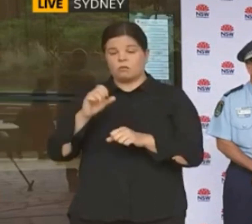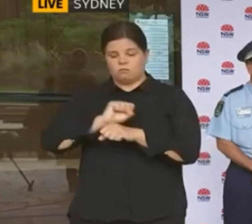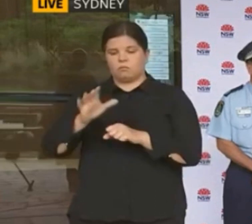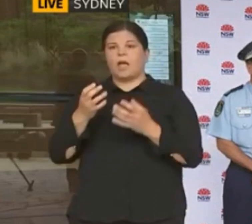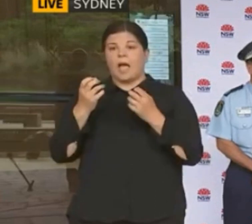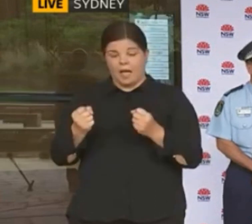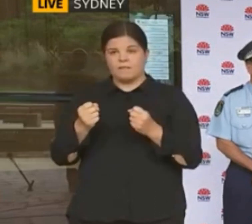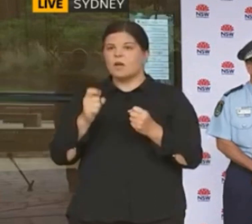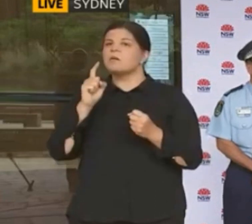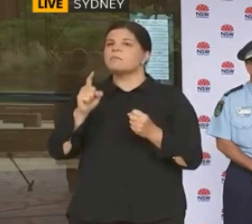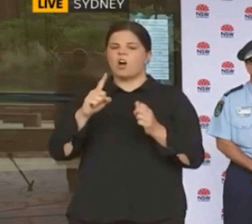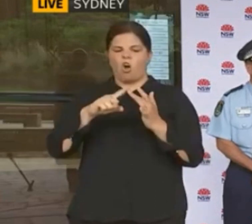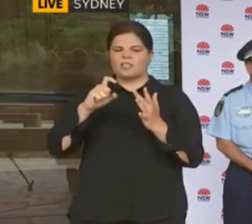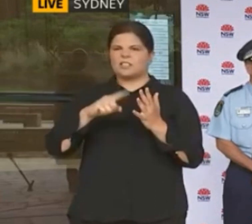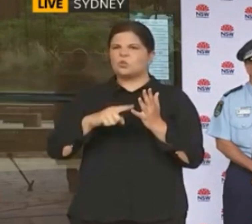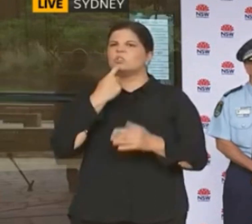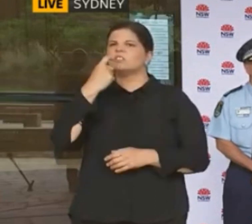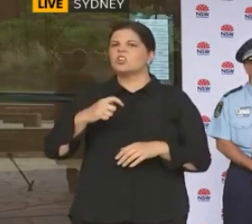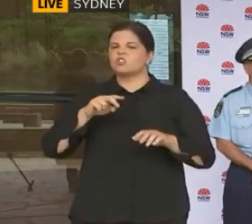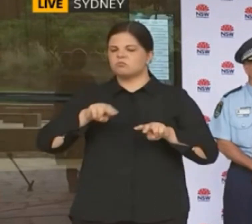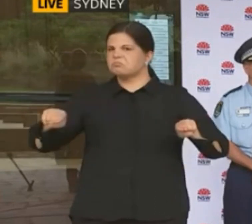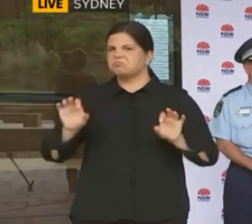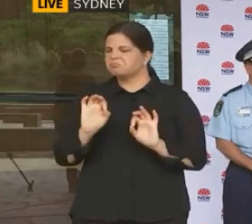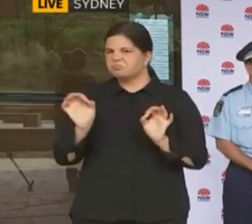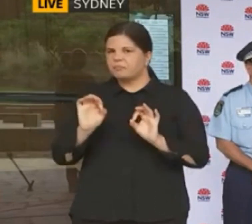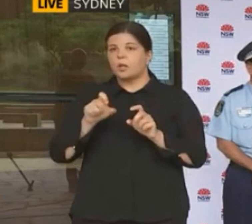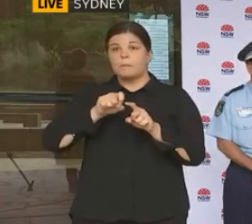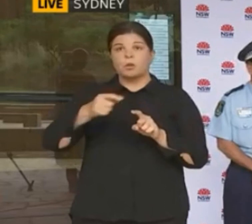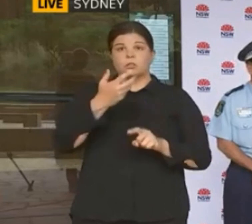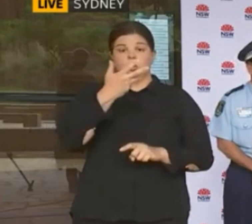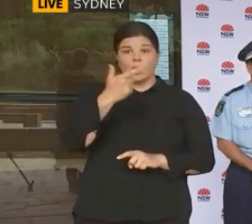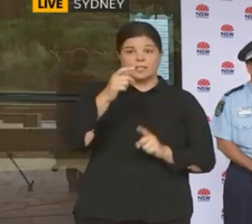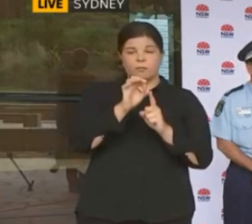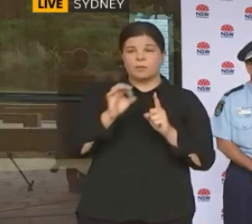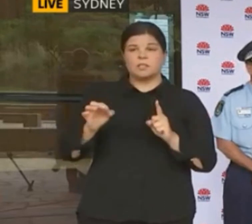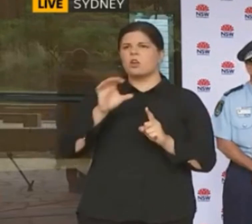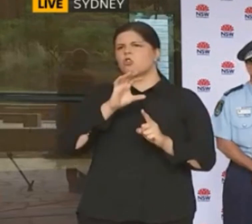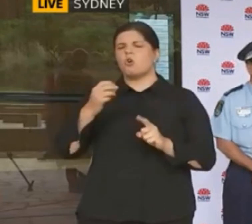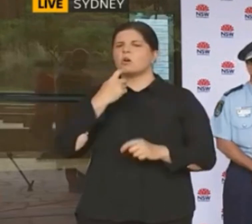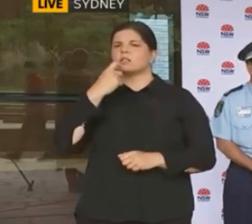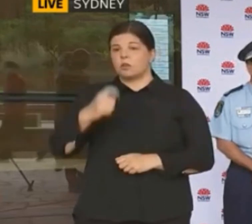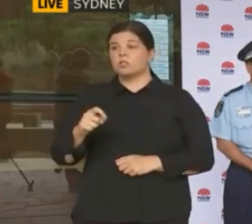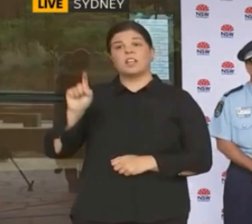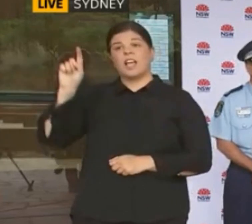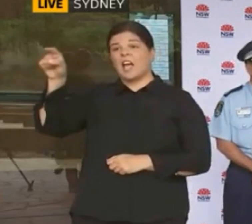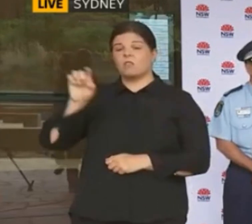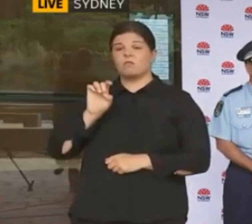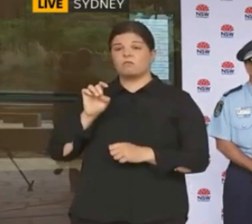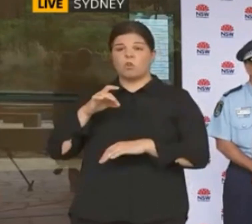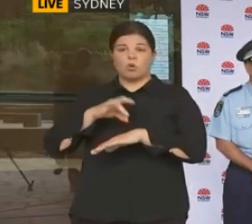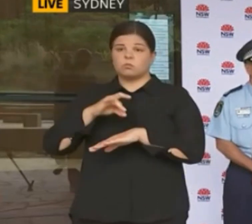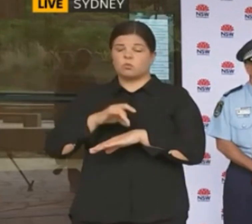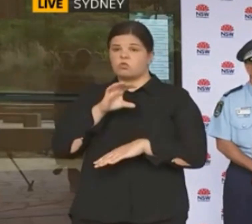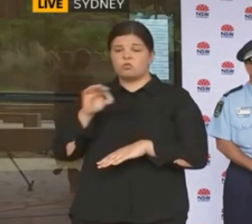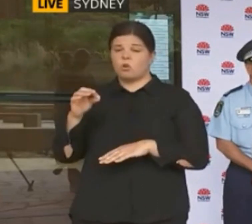are in intensive care. Most of the cases, 97%, are being treated in non-acute out-of-hospital care, including